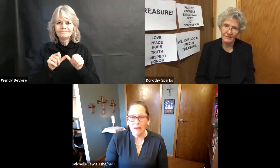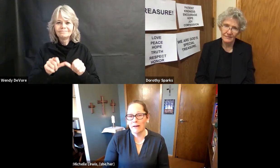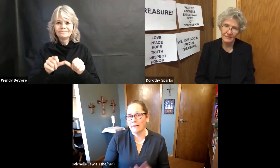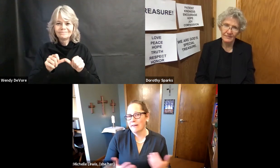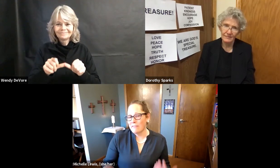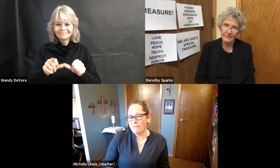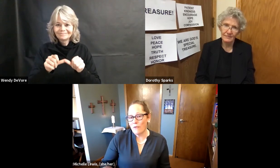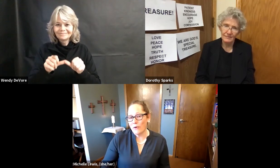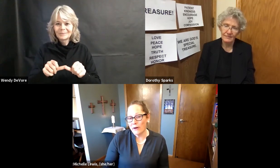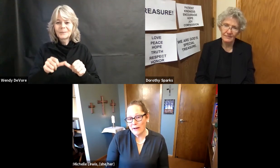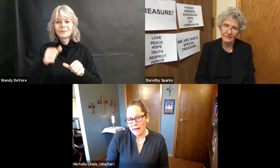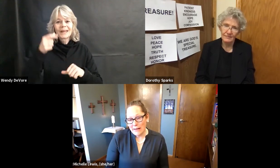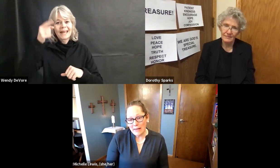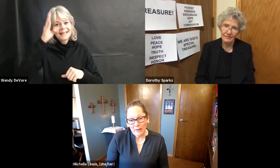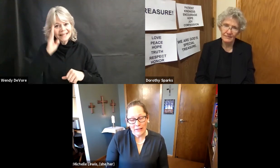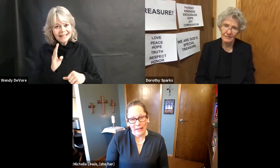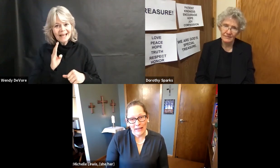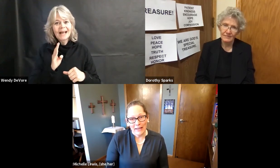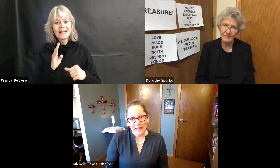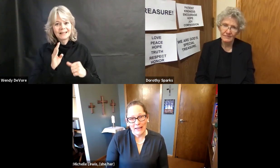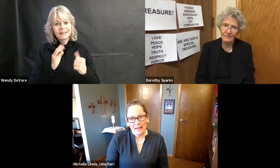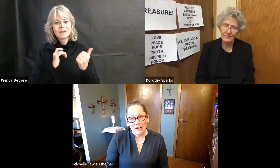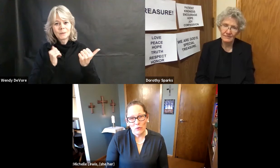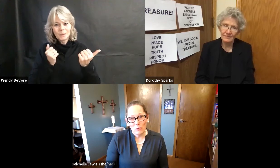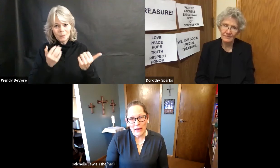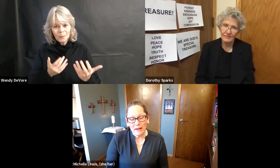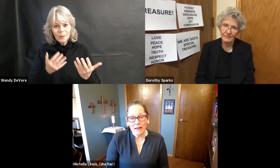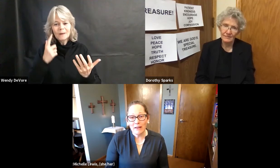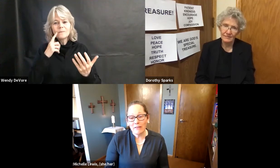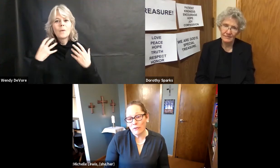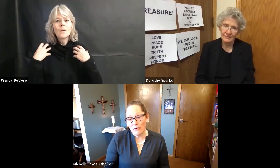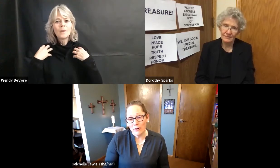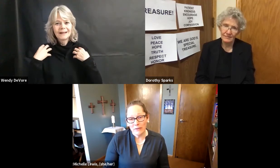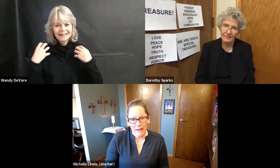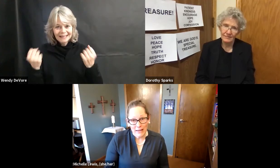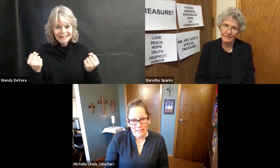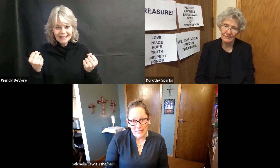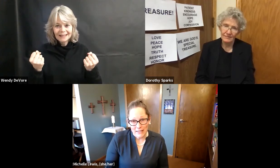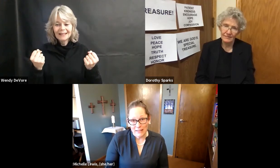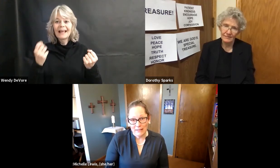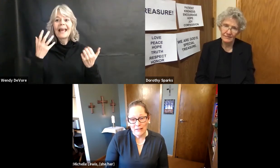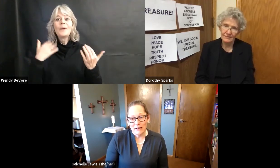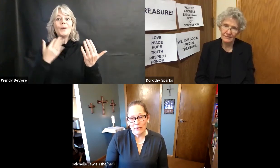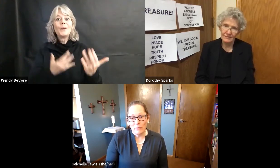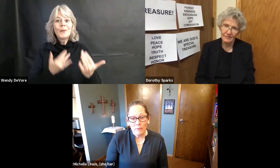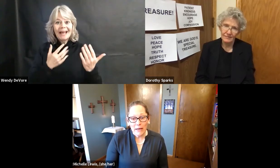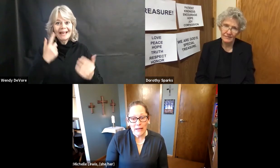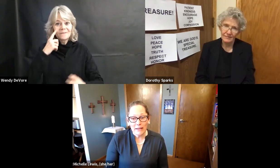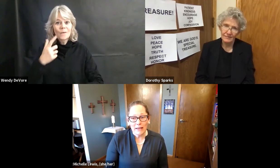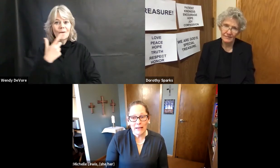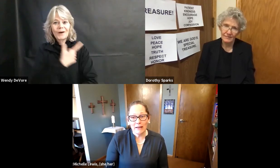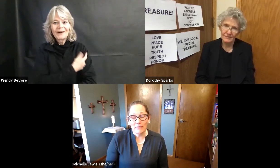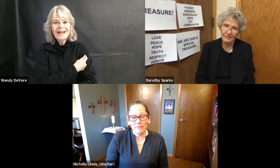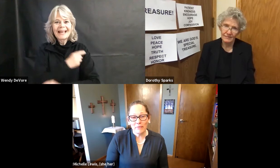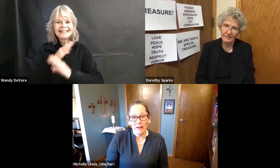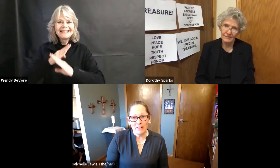waiting for healing, waiting for the vaccine,